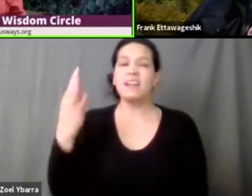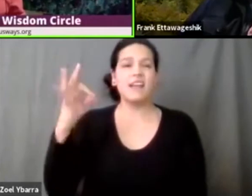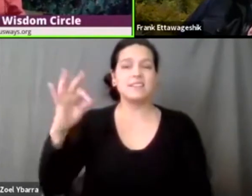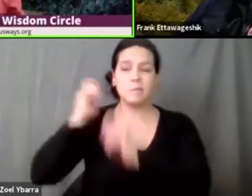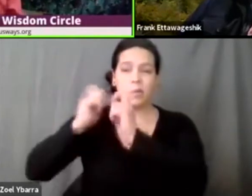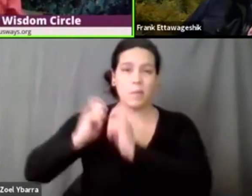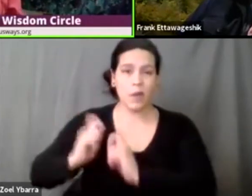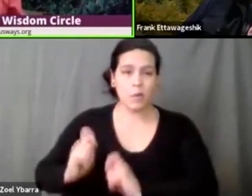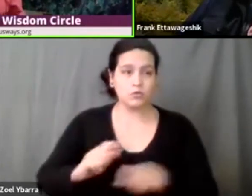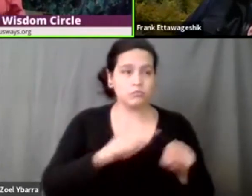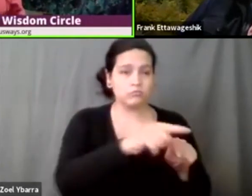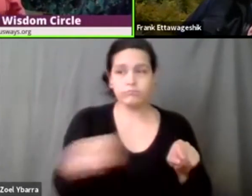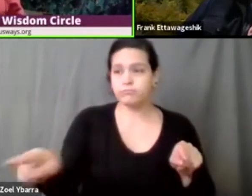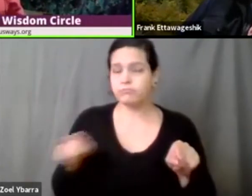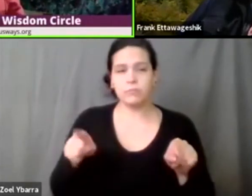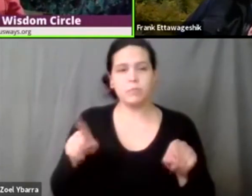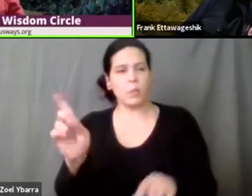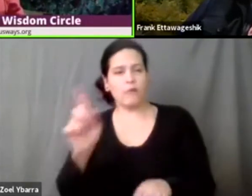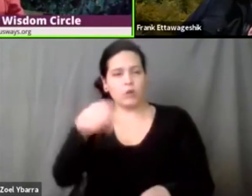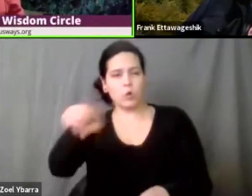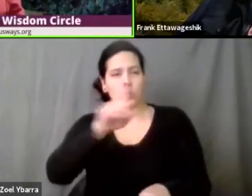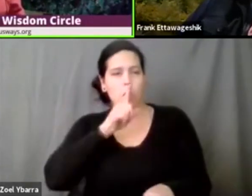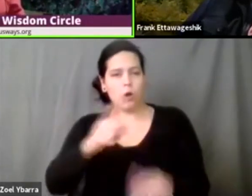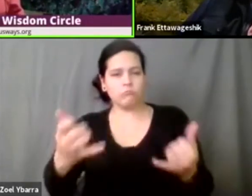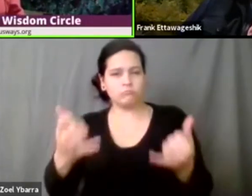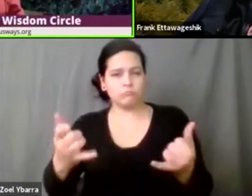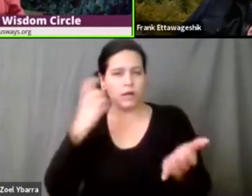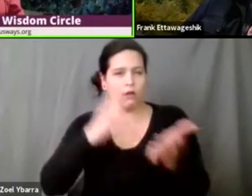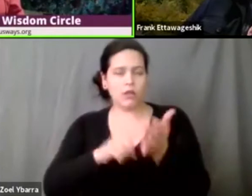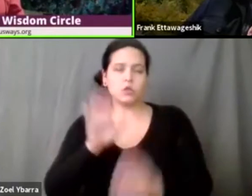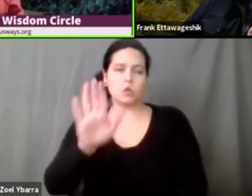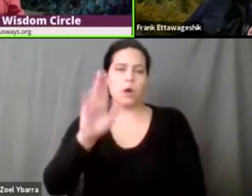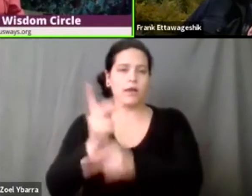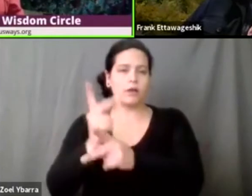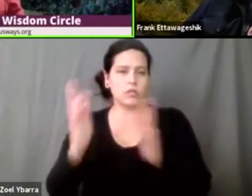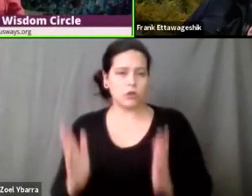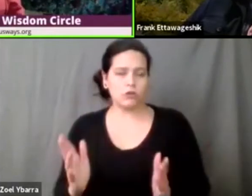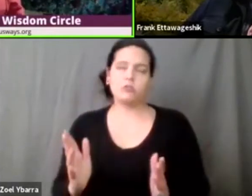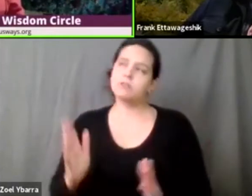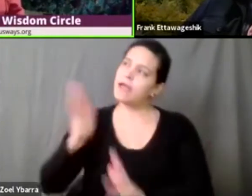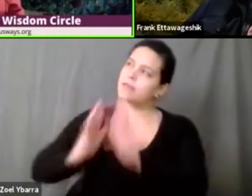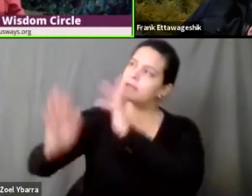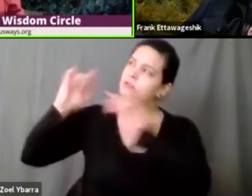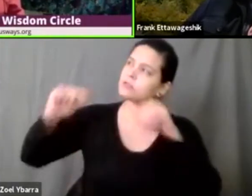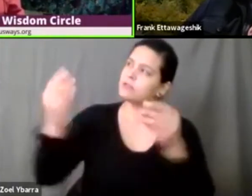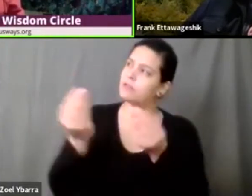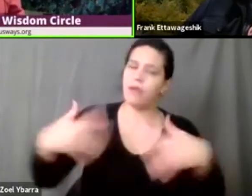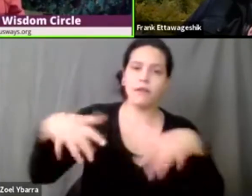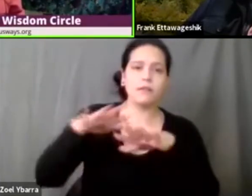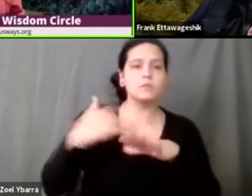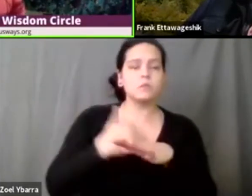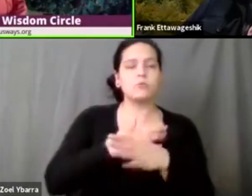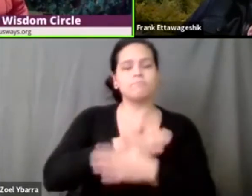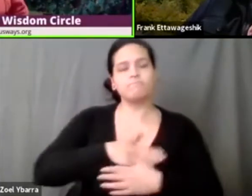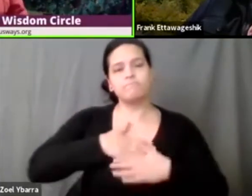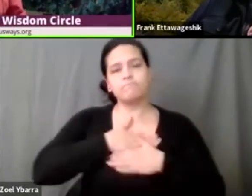from. We'd like to acknowledge your traditional caretakers and ancestors of these lands. So we're very grateful that we can